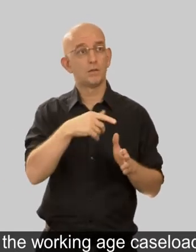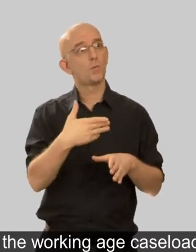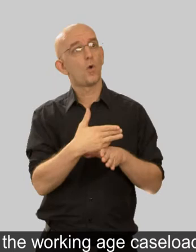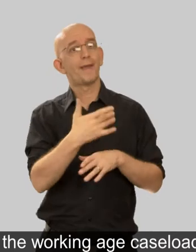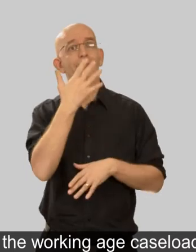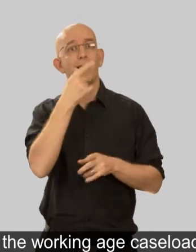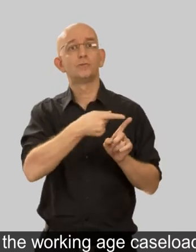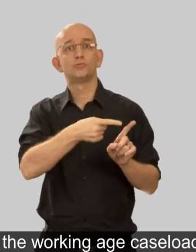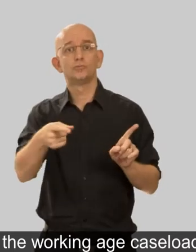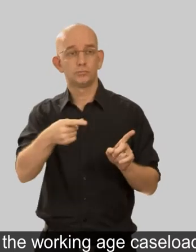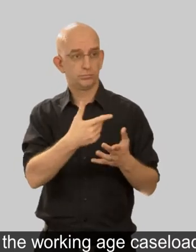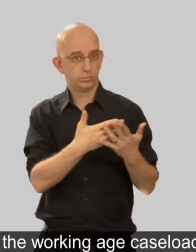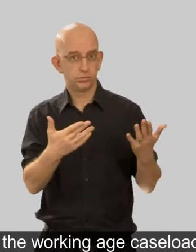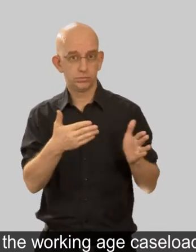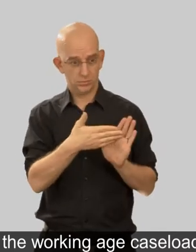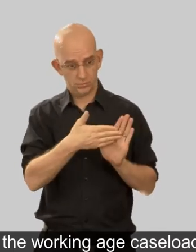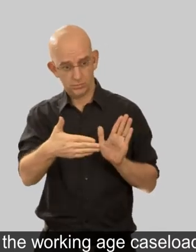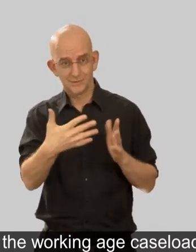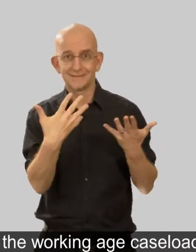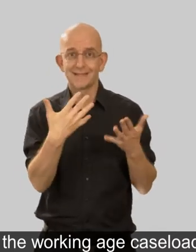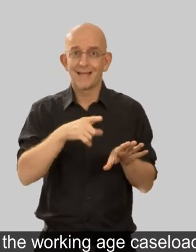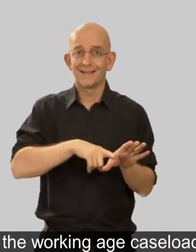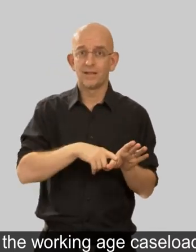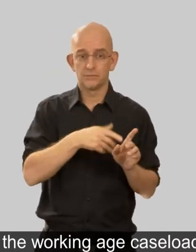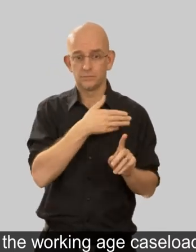age caseload in the 10 years to 2013.